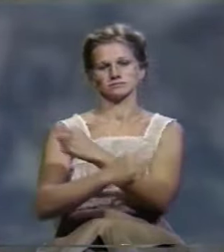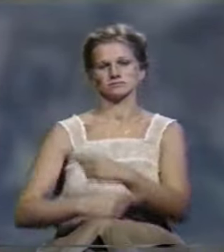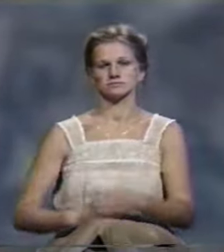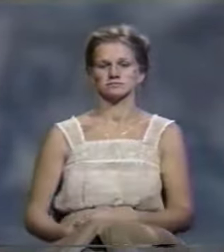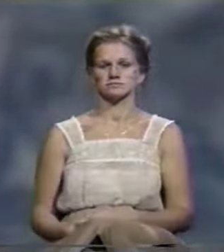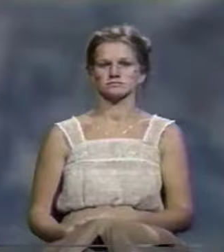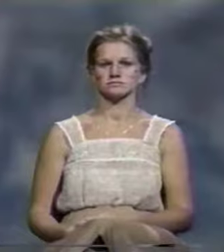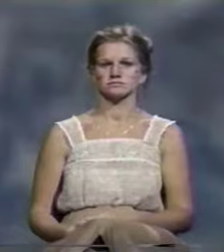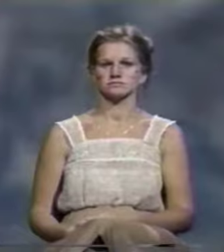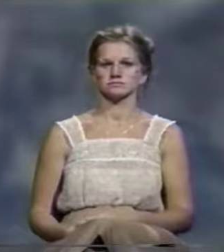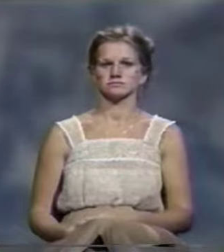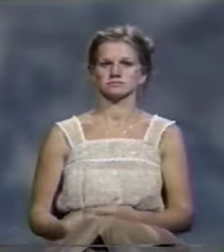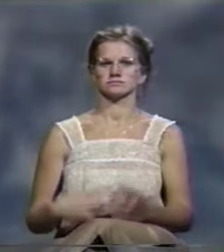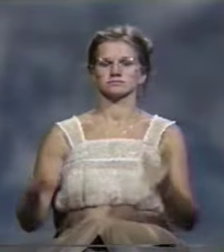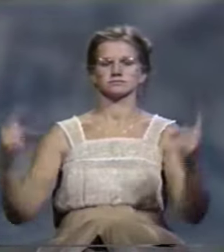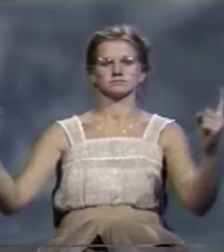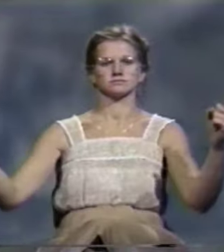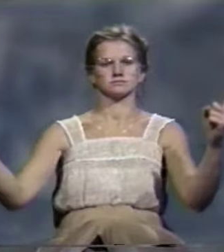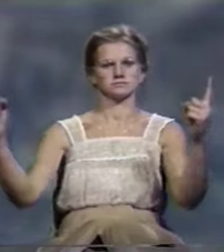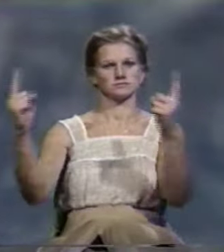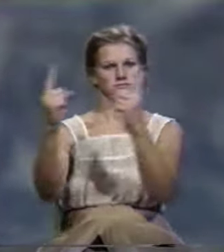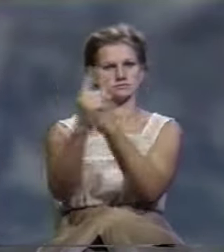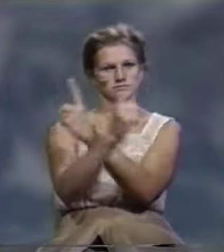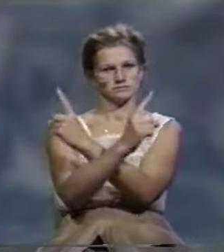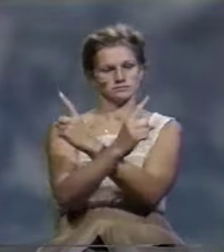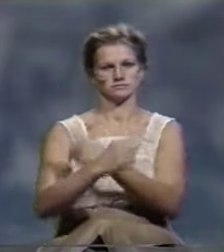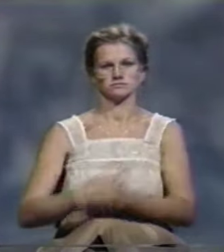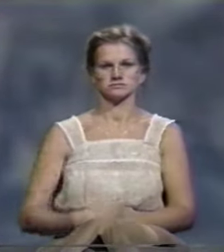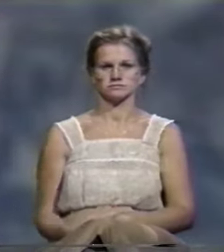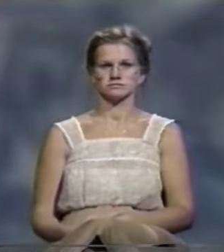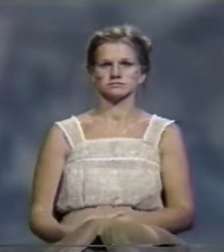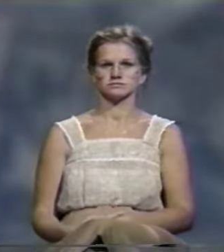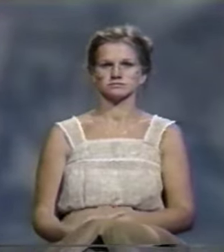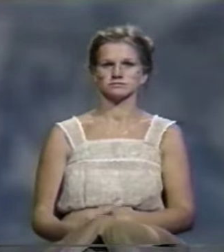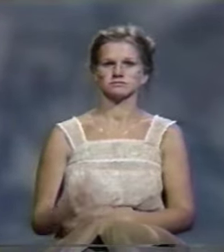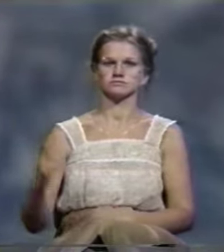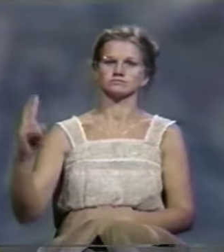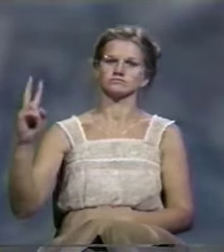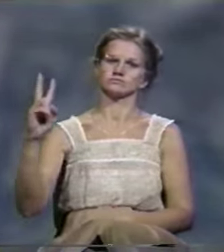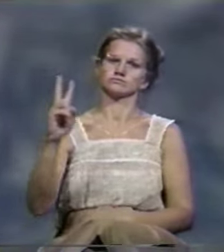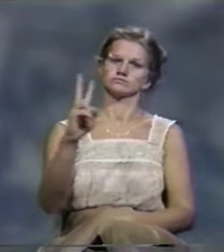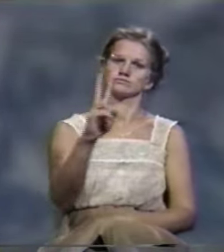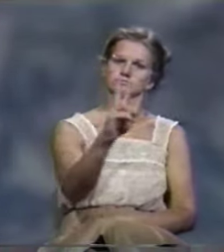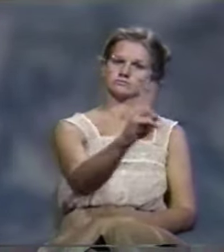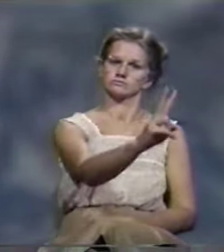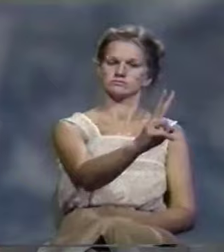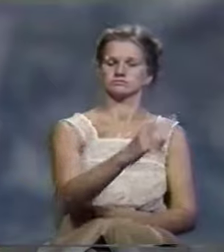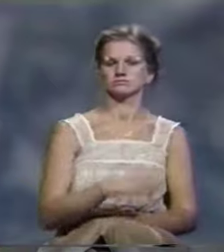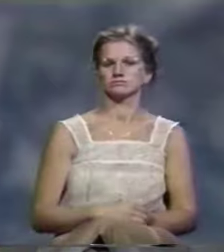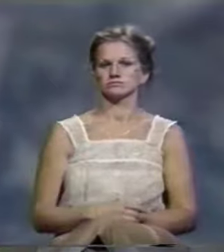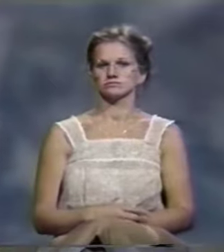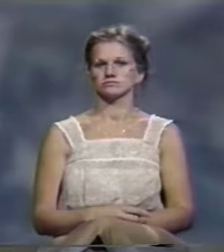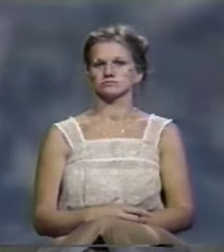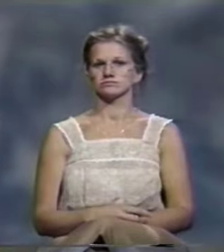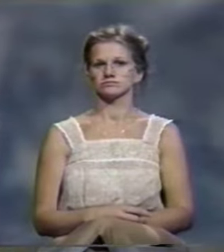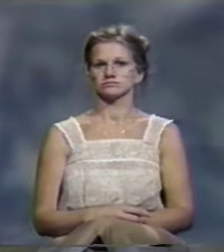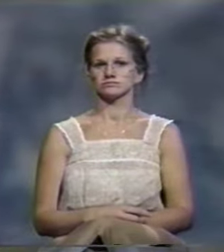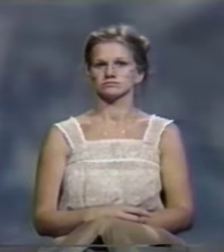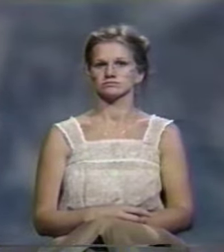Two people passing each other. Two people walking along side